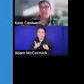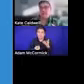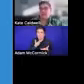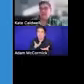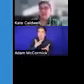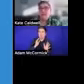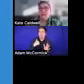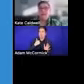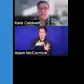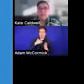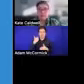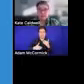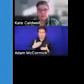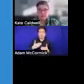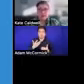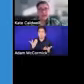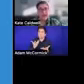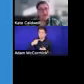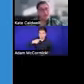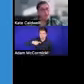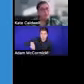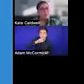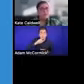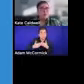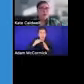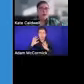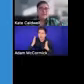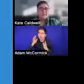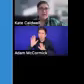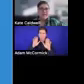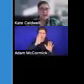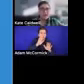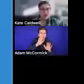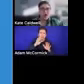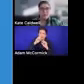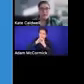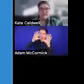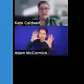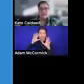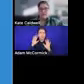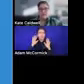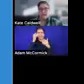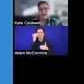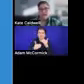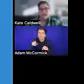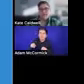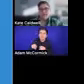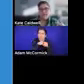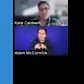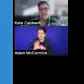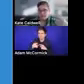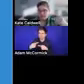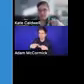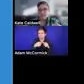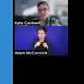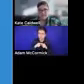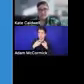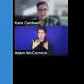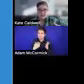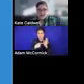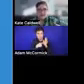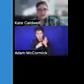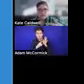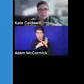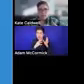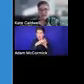us equally, even though it's supposed to. And part of the reason why is because law wasn't created for all of us. It